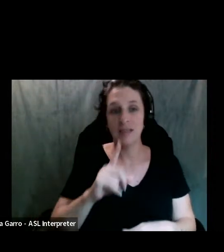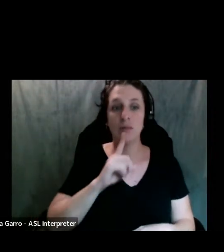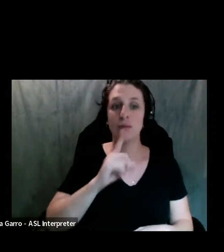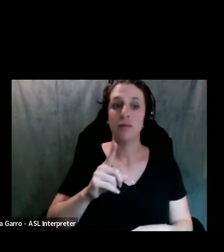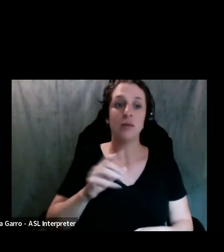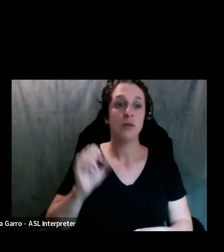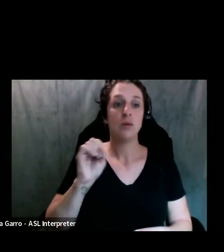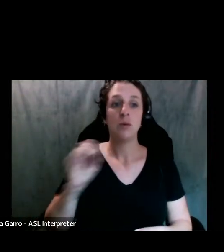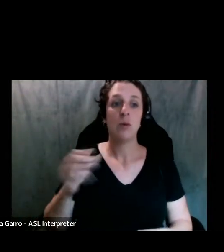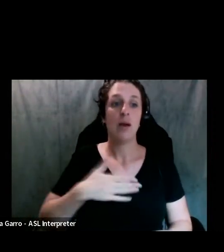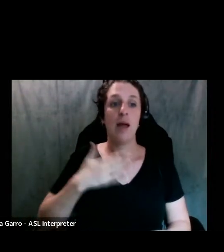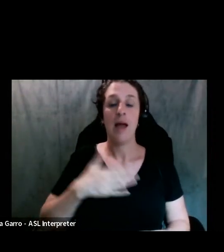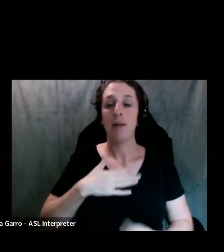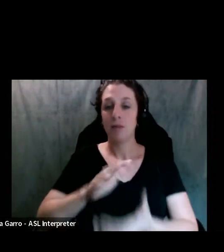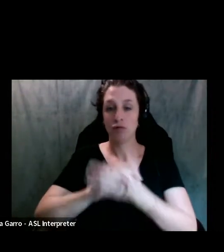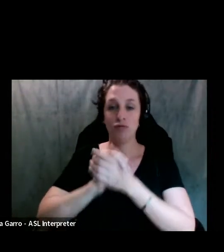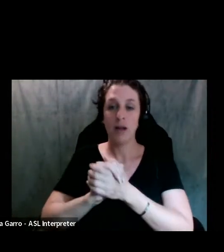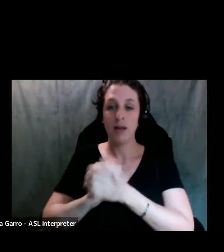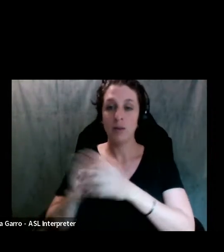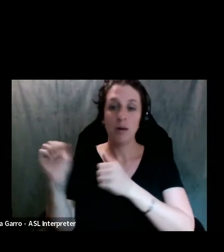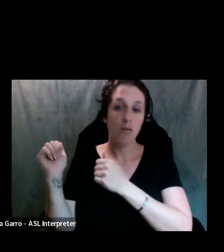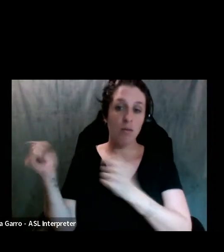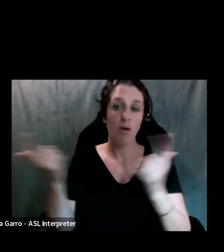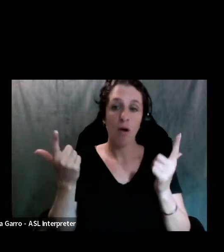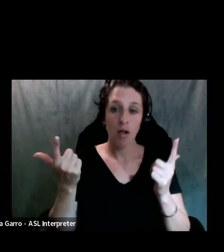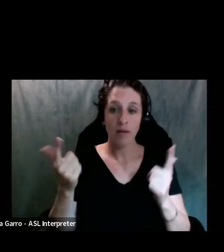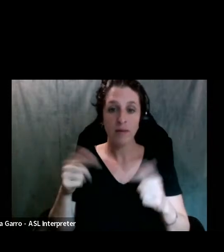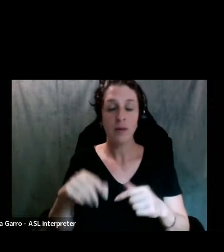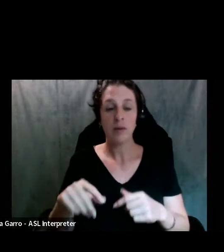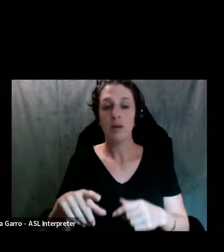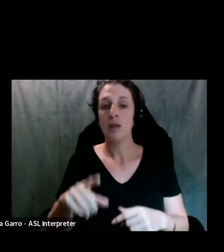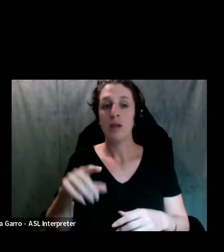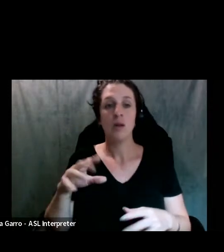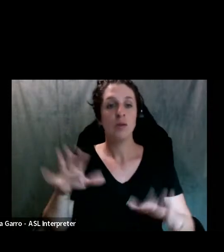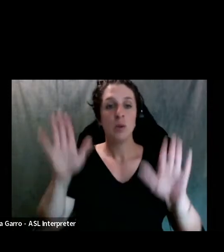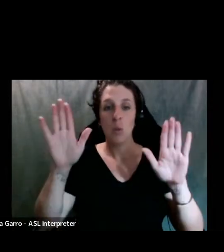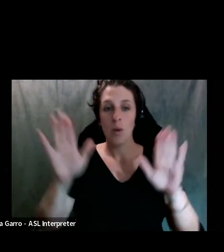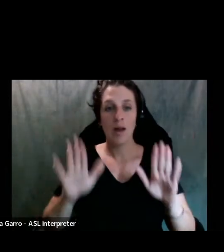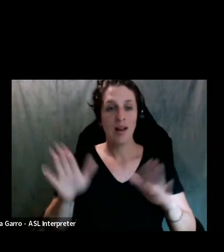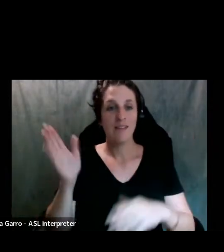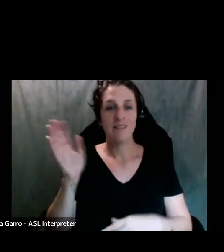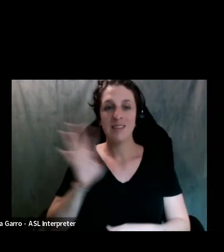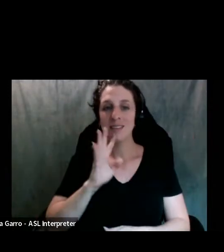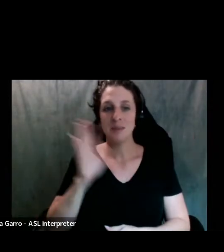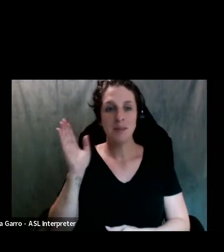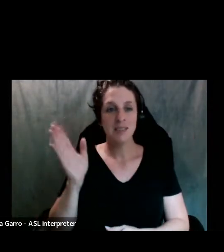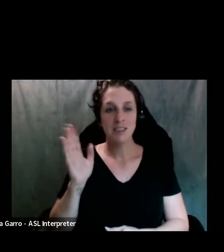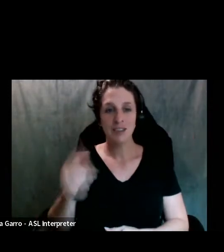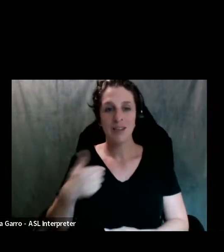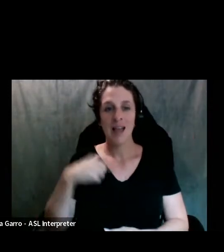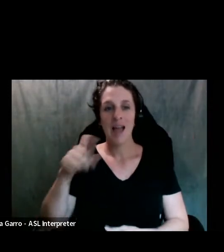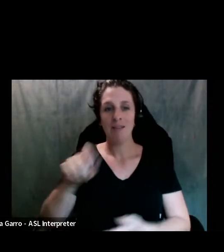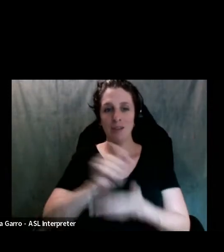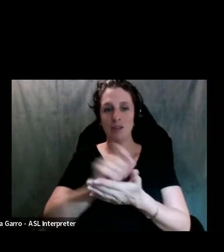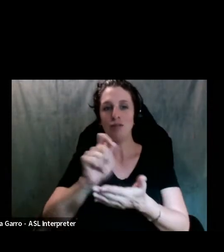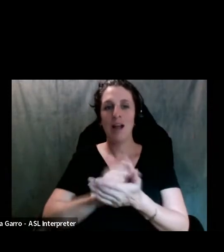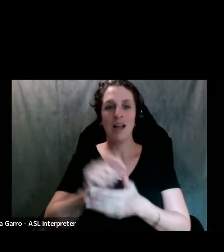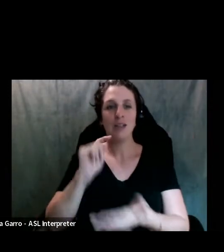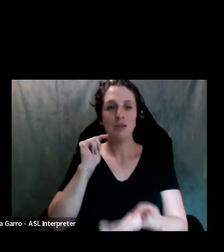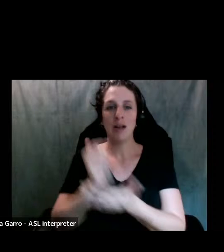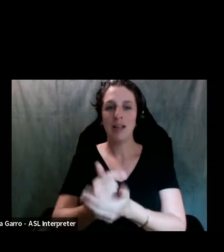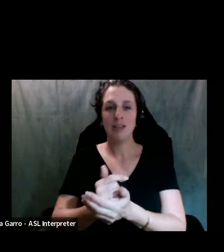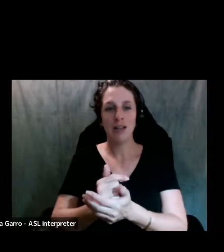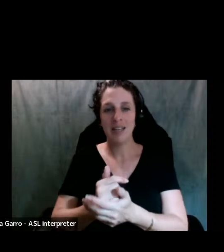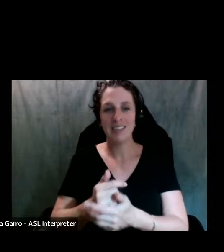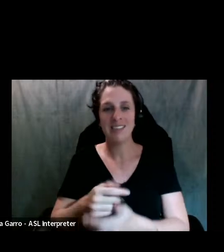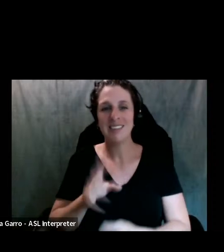to congratulate all of you. And it was a wonderful speech. I have to write a graduation speech. Maybe I'm going to get some